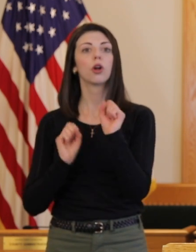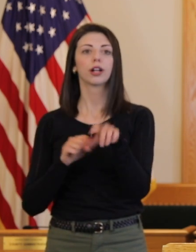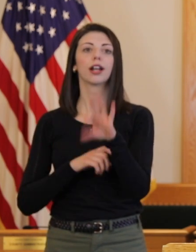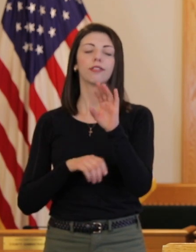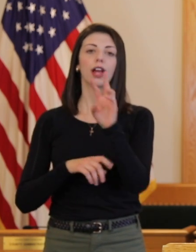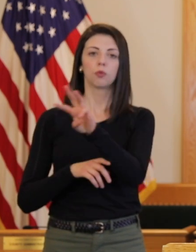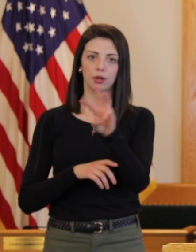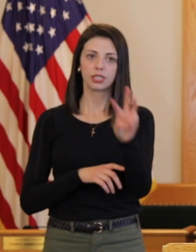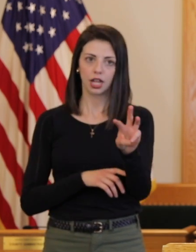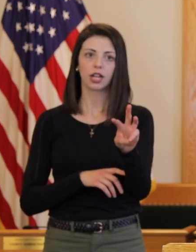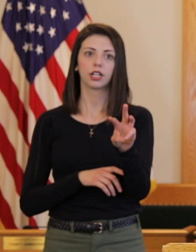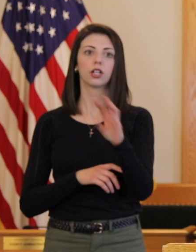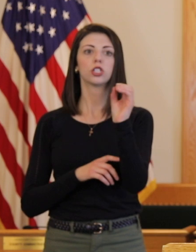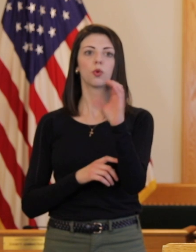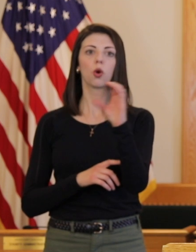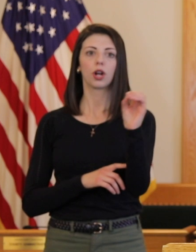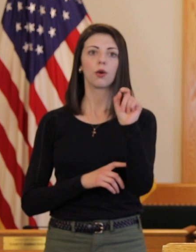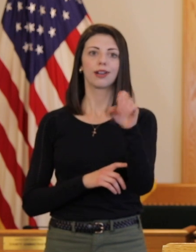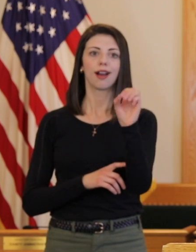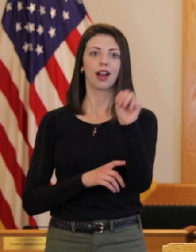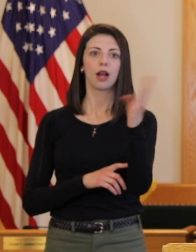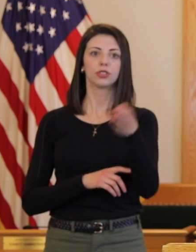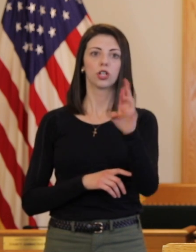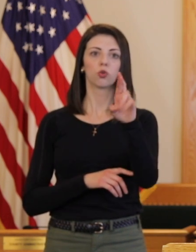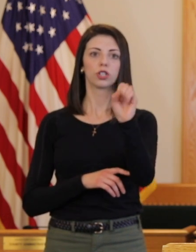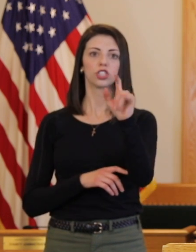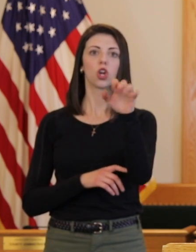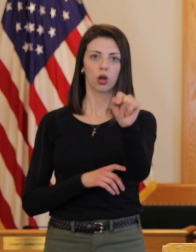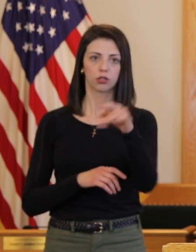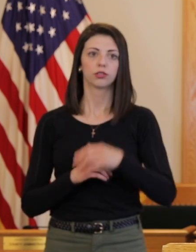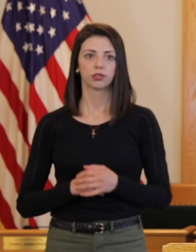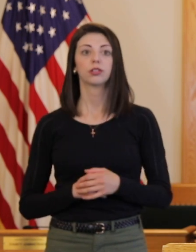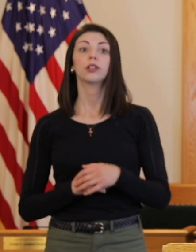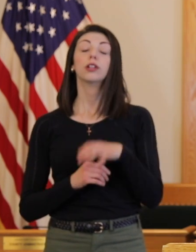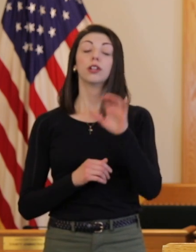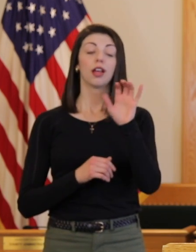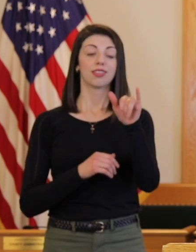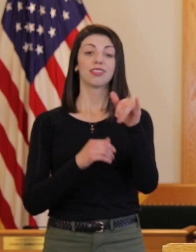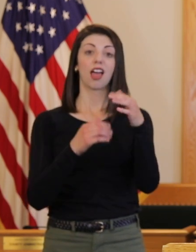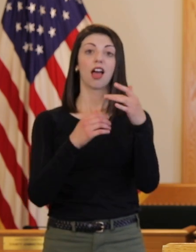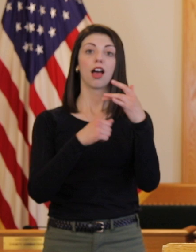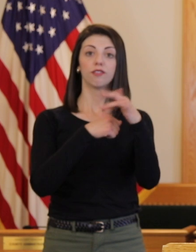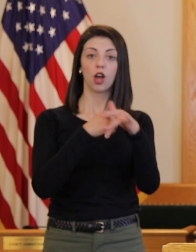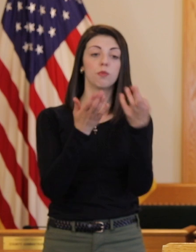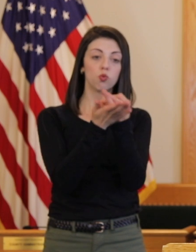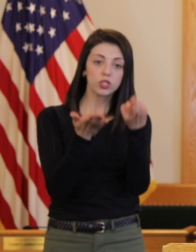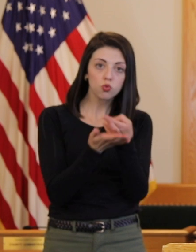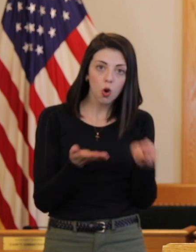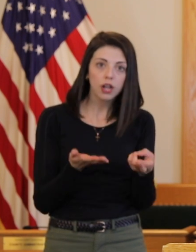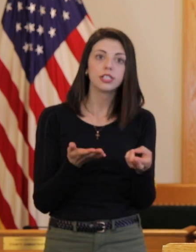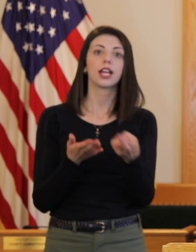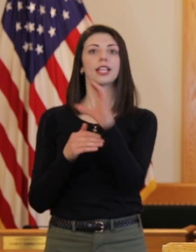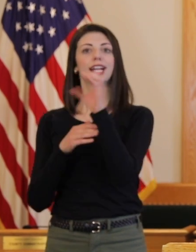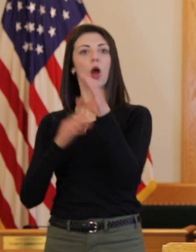OswegoCounty.com Restart webpage at OswegoCounty.com. This is a directory of online resources created by the county to help